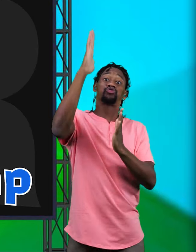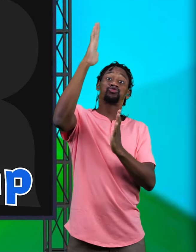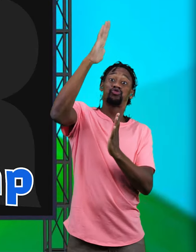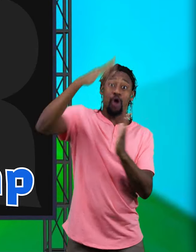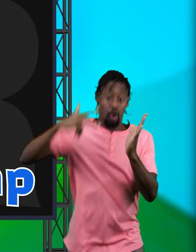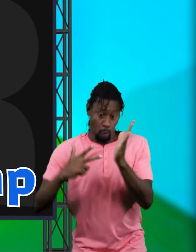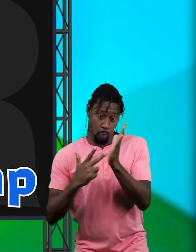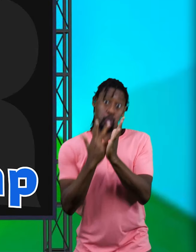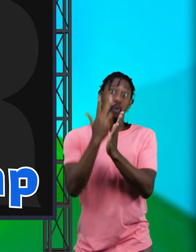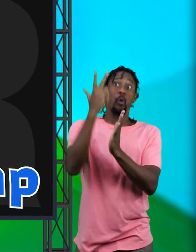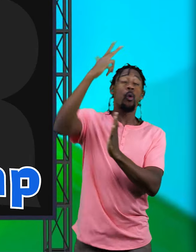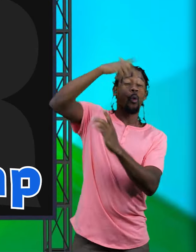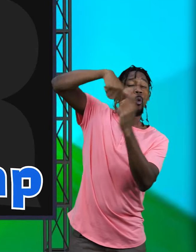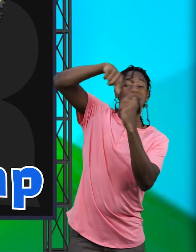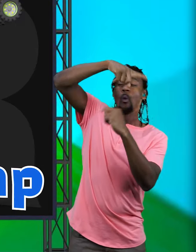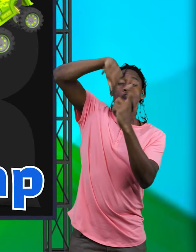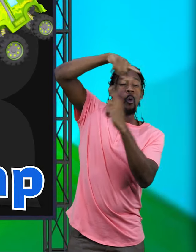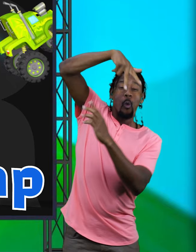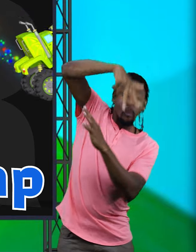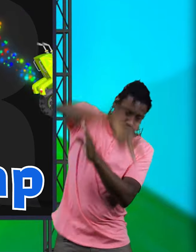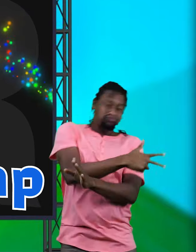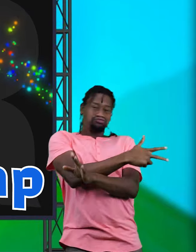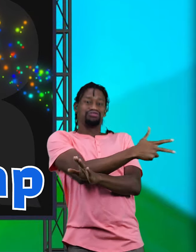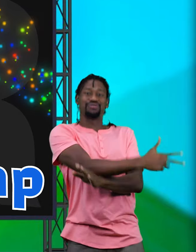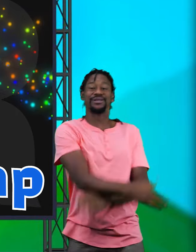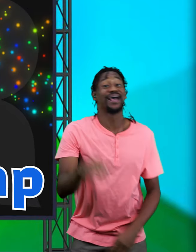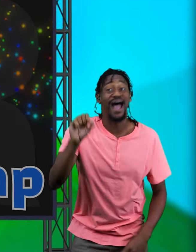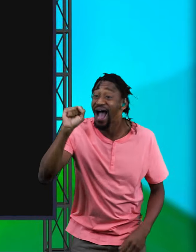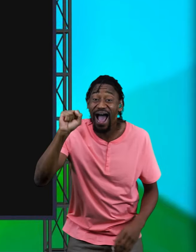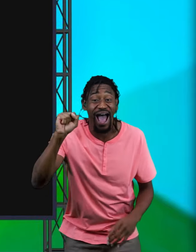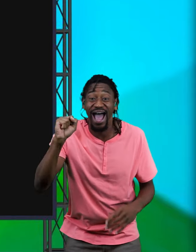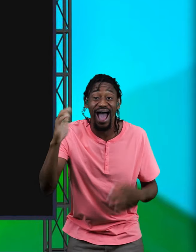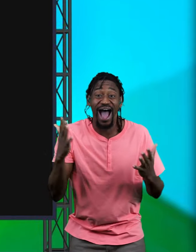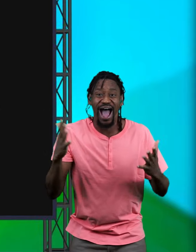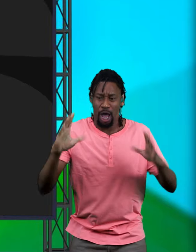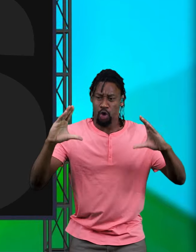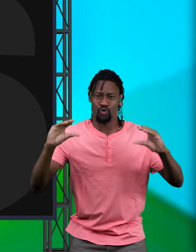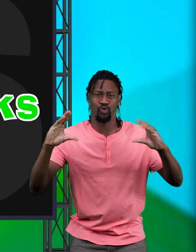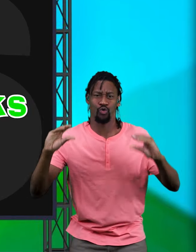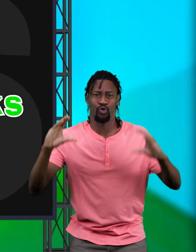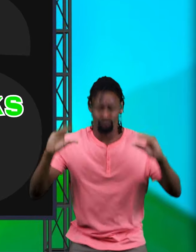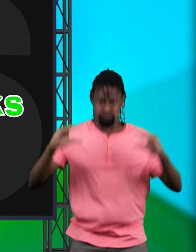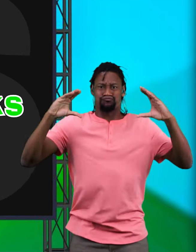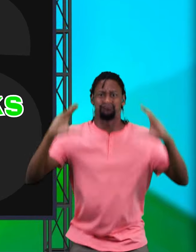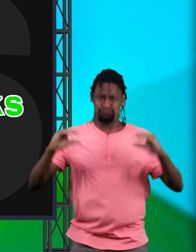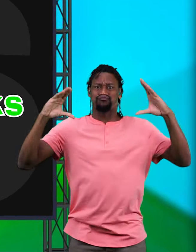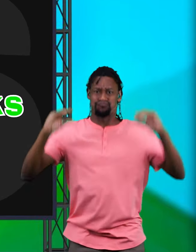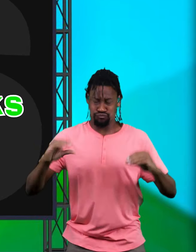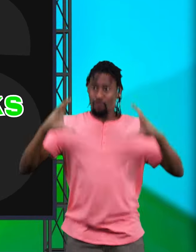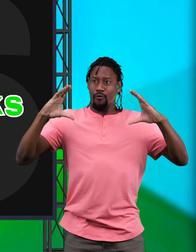Watch the trucks jump real high. Yeah! S is for shocks. They go up and